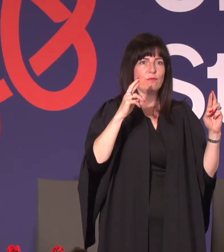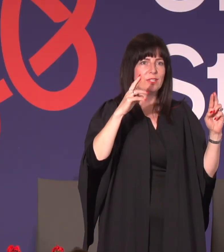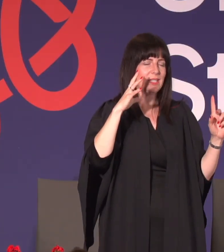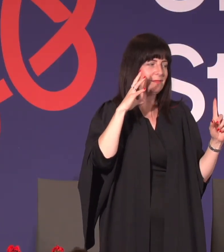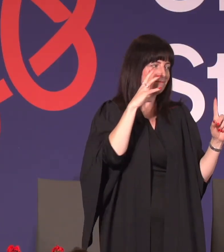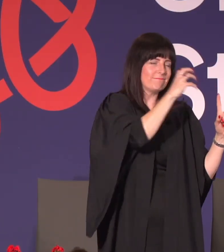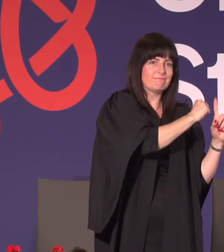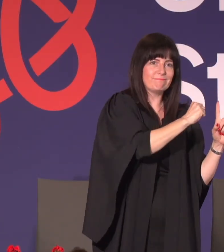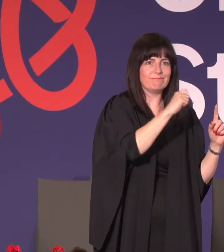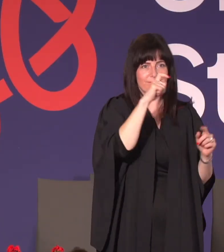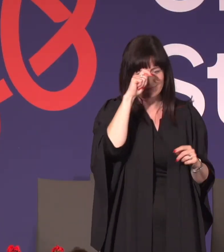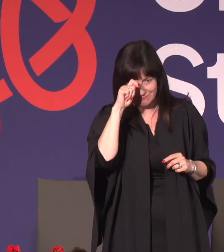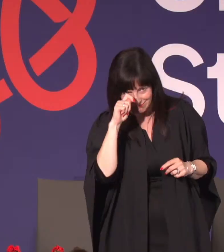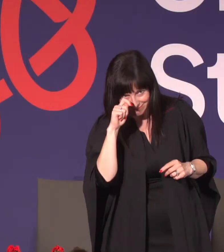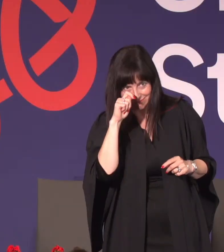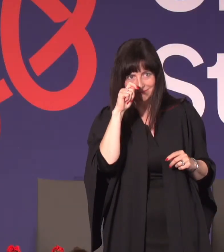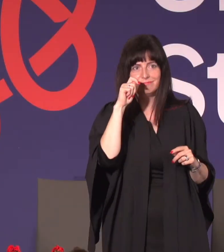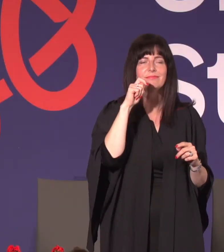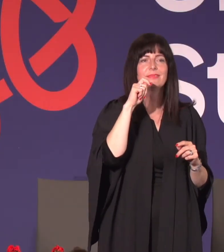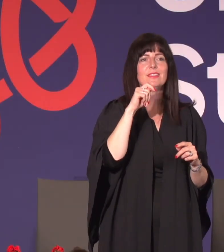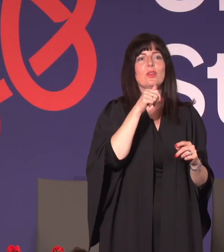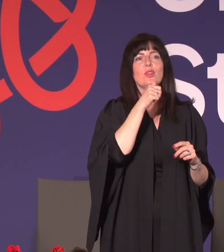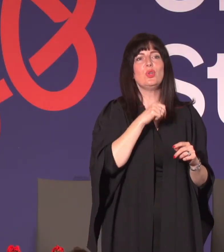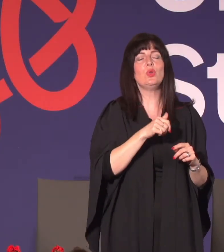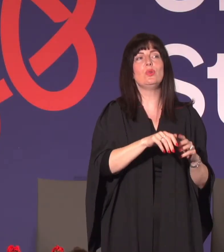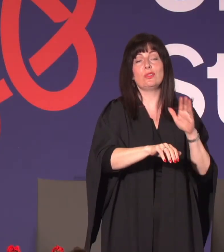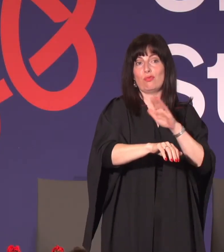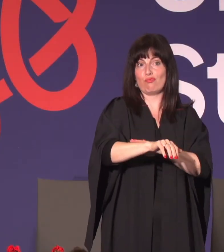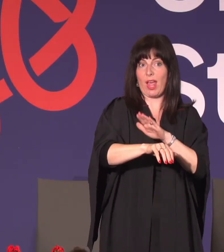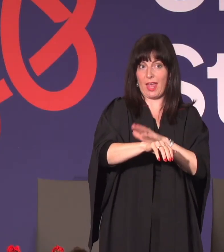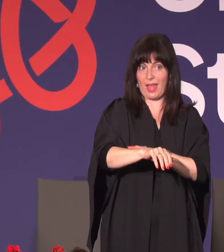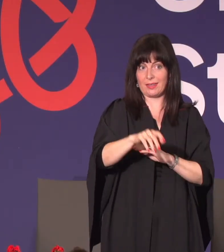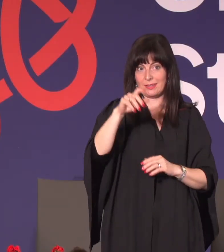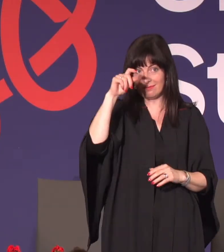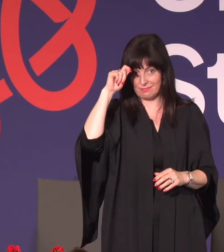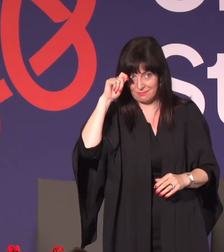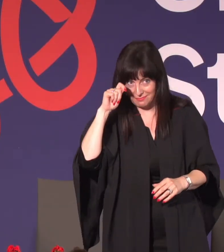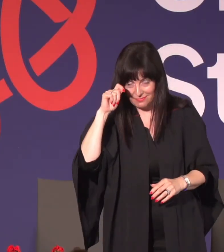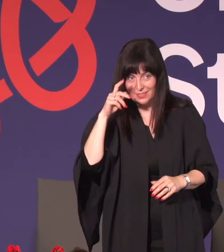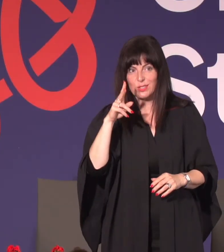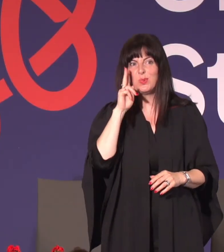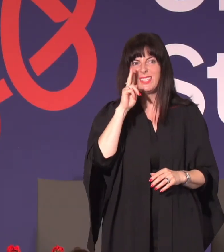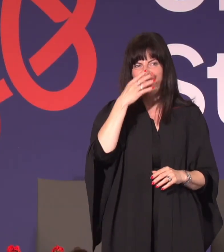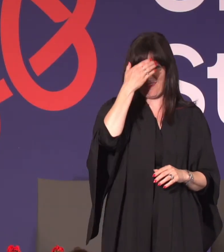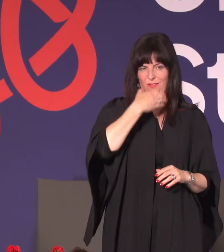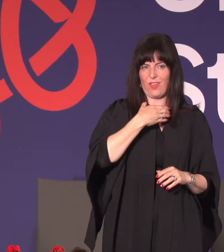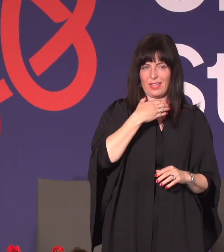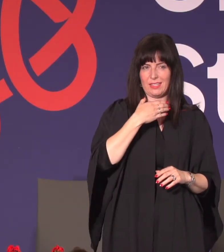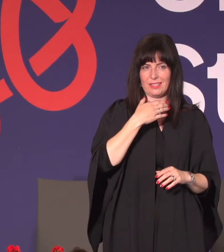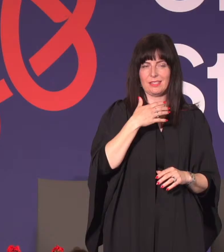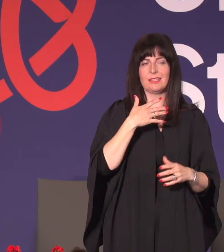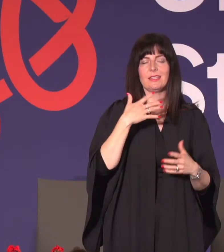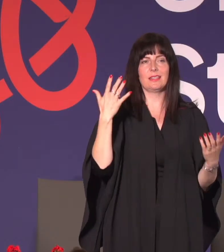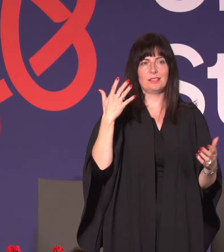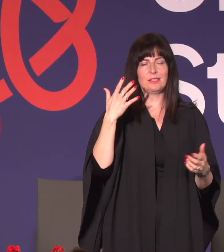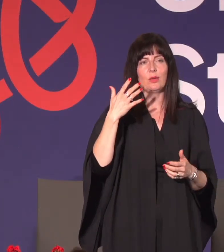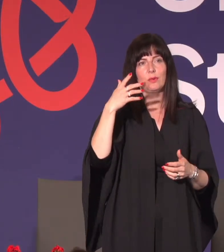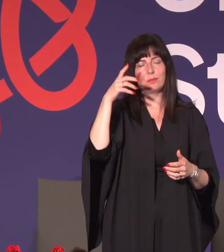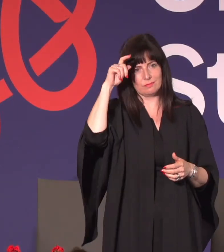you doffing your cap. If you can use your right hand, that means that we'll be able to see your face. So if you as you doff your